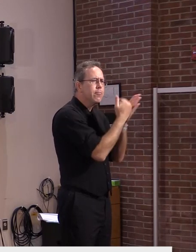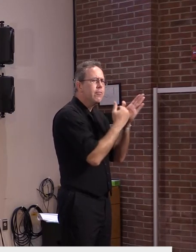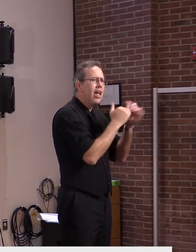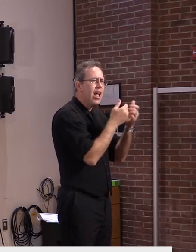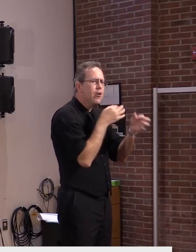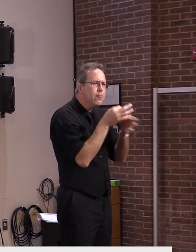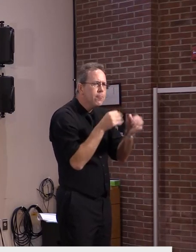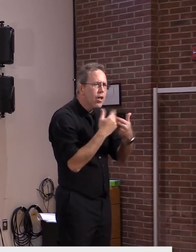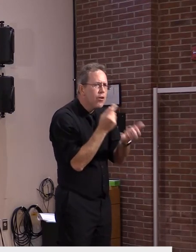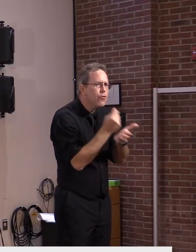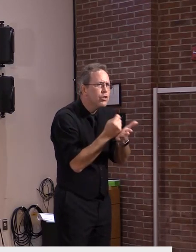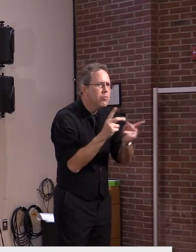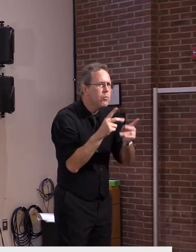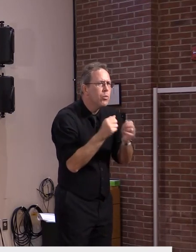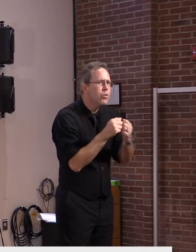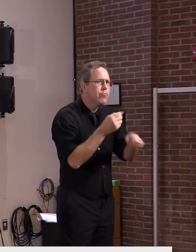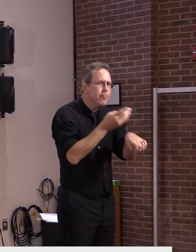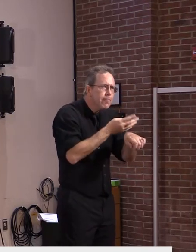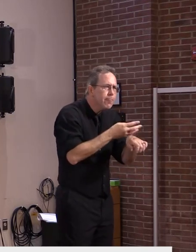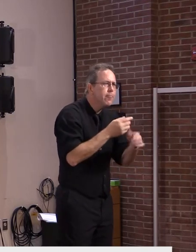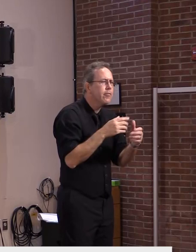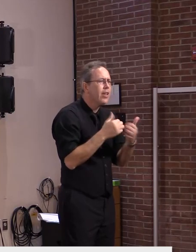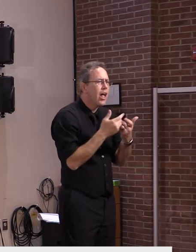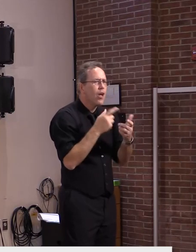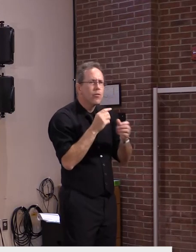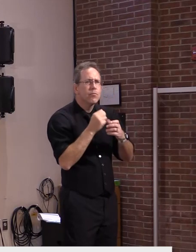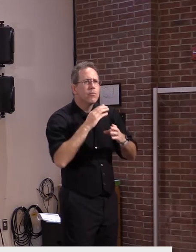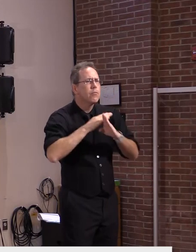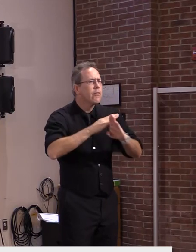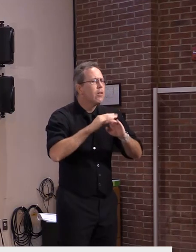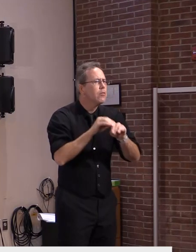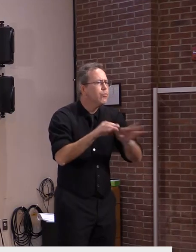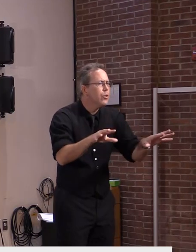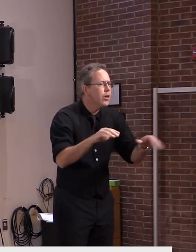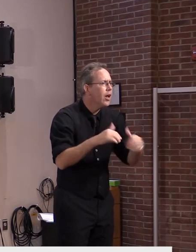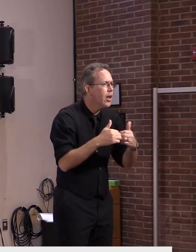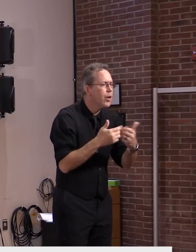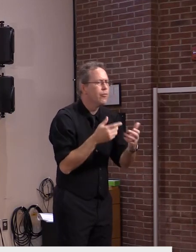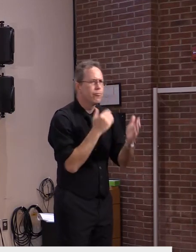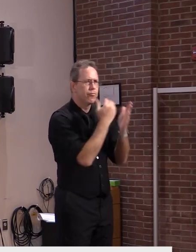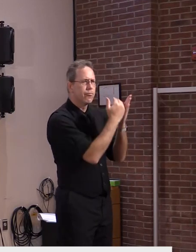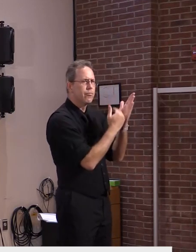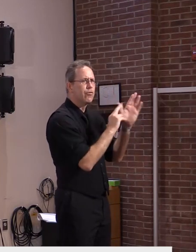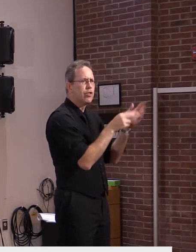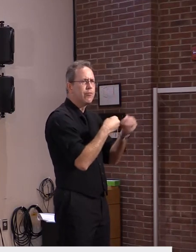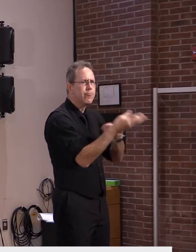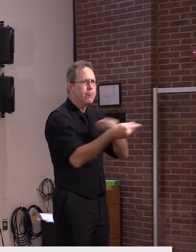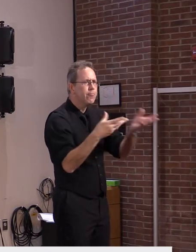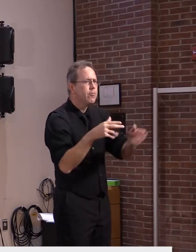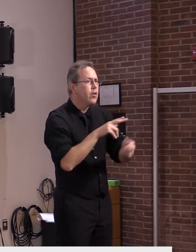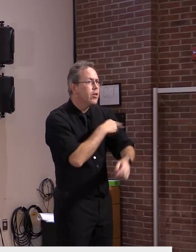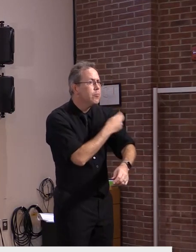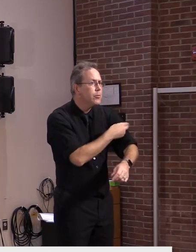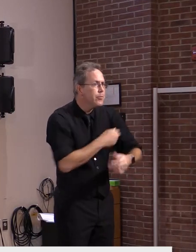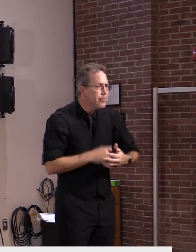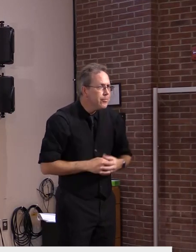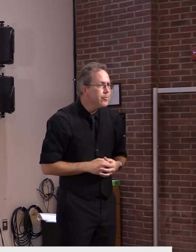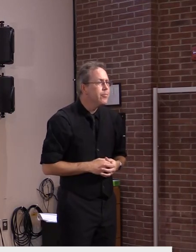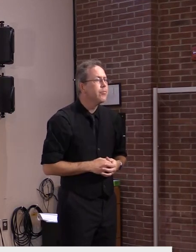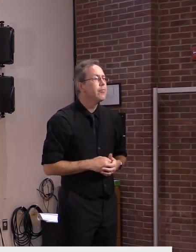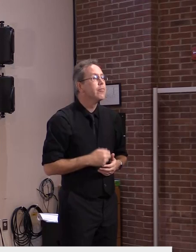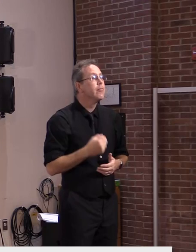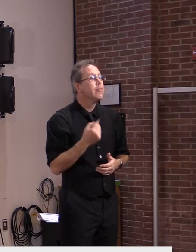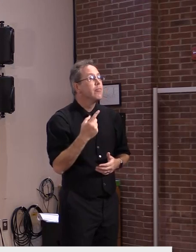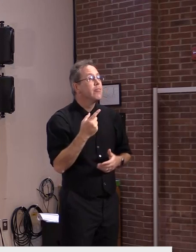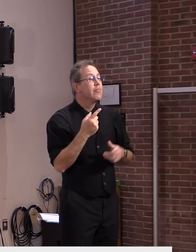department, and it's just a matter of there hasn't been the demand to exceed those numbers that I've just